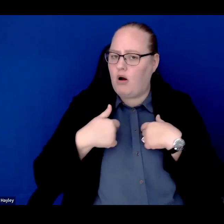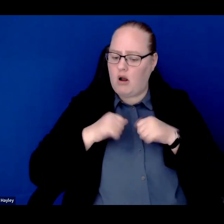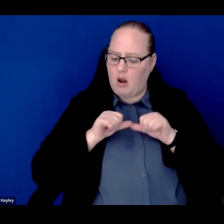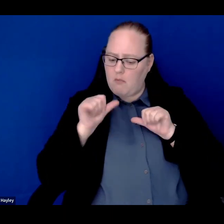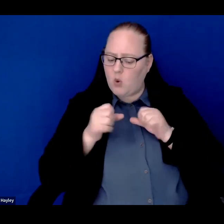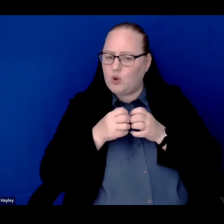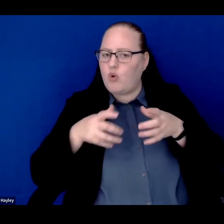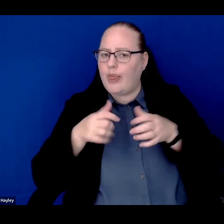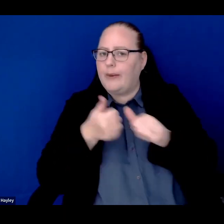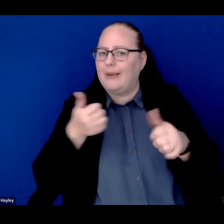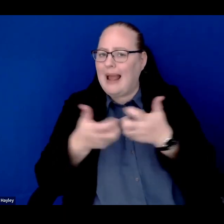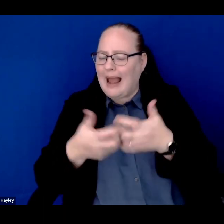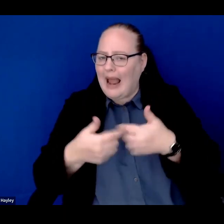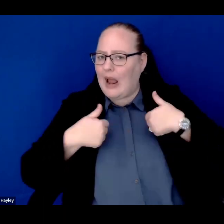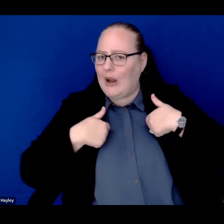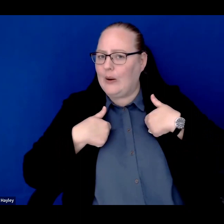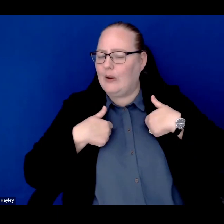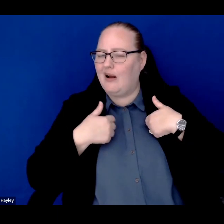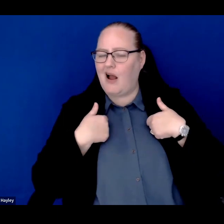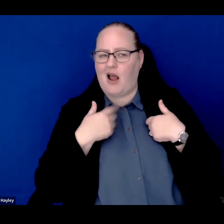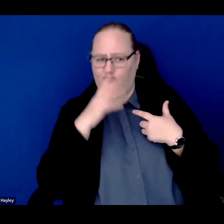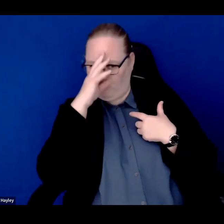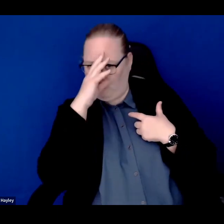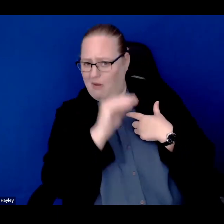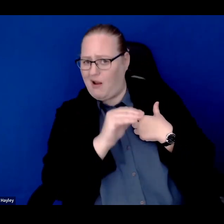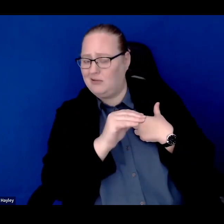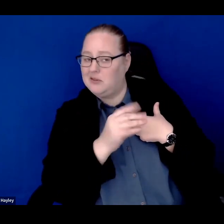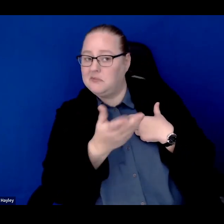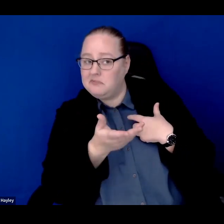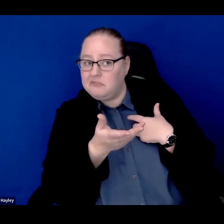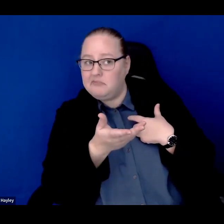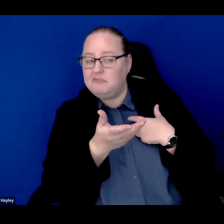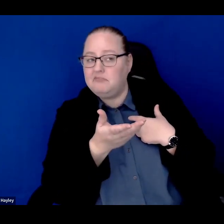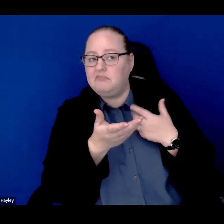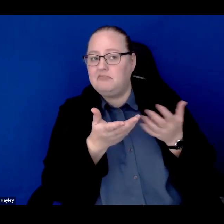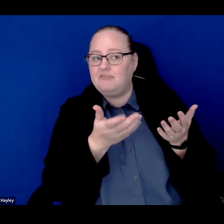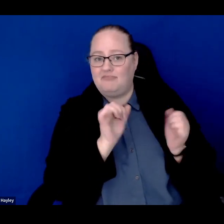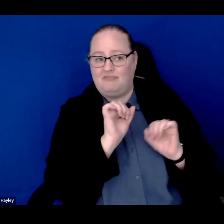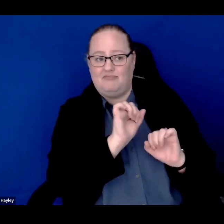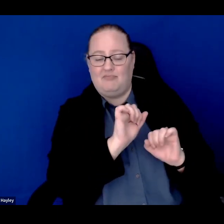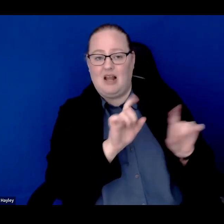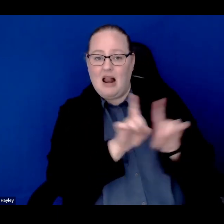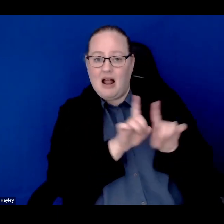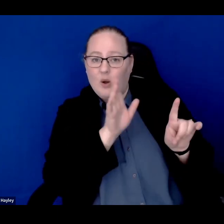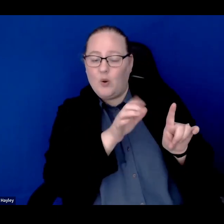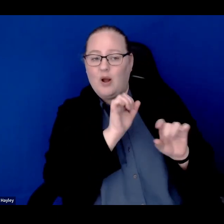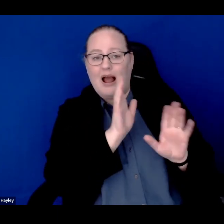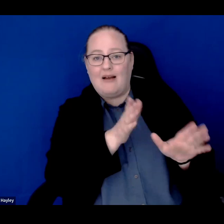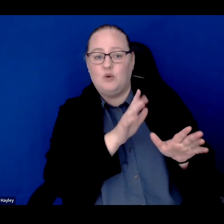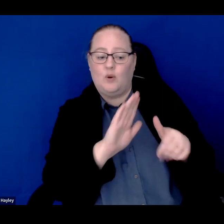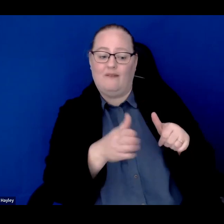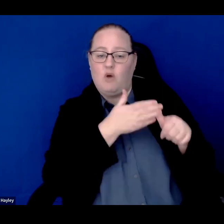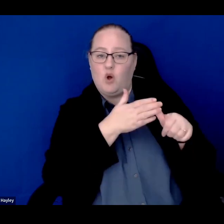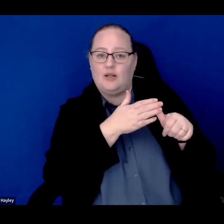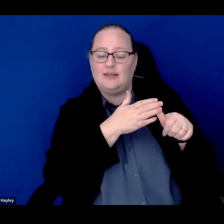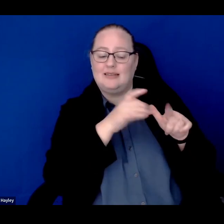kind of remind them of like, guys, you know, it's a bit like you have to go through the degrowth phase